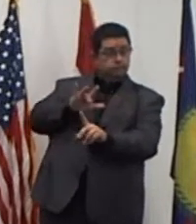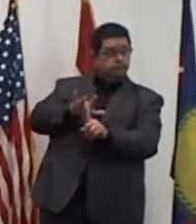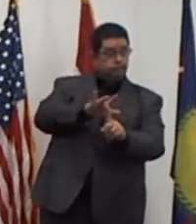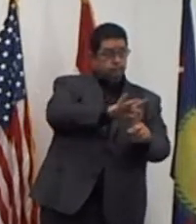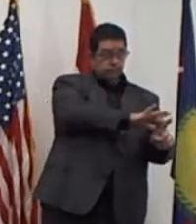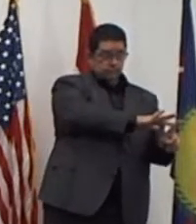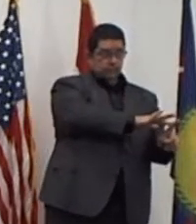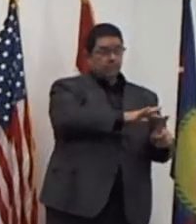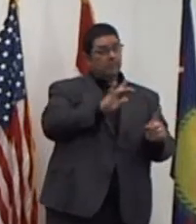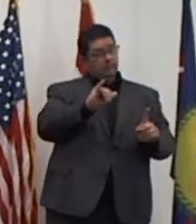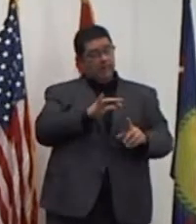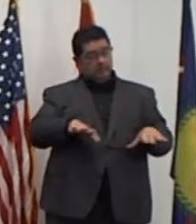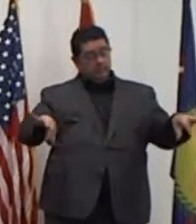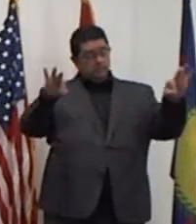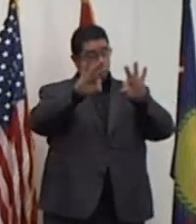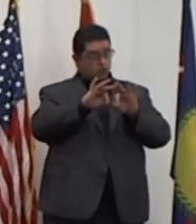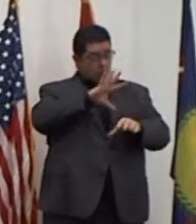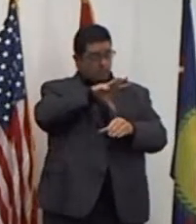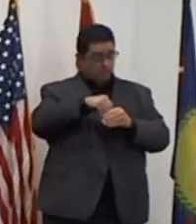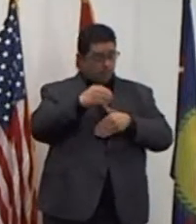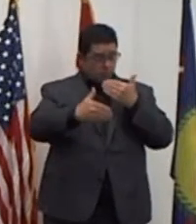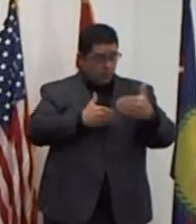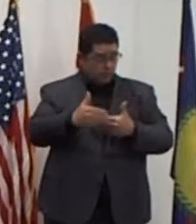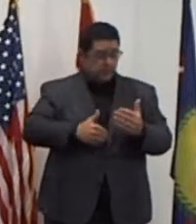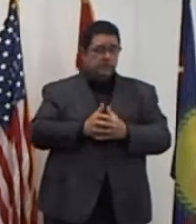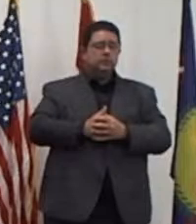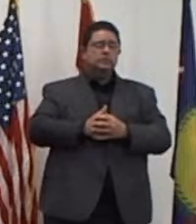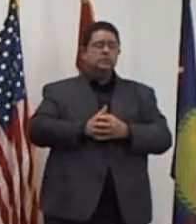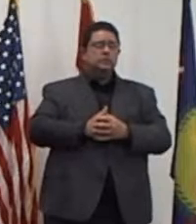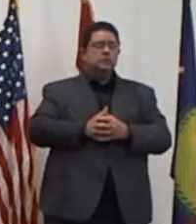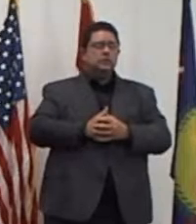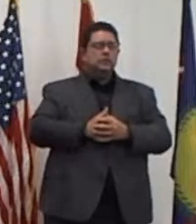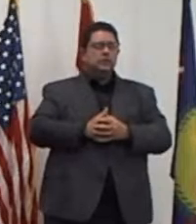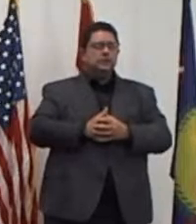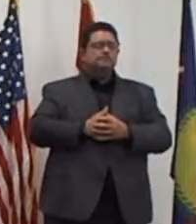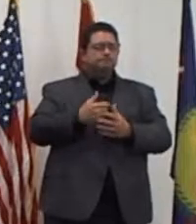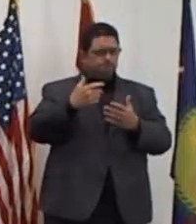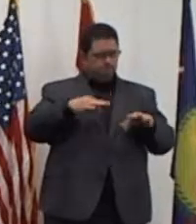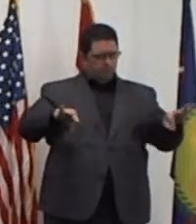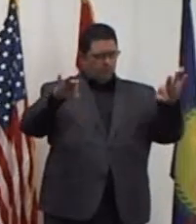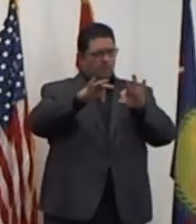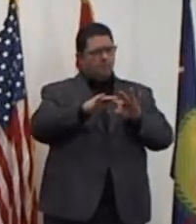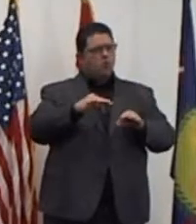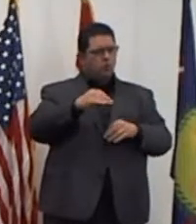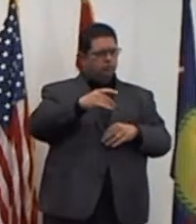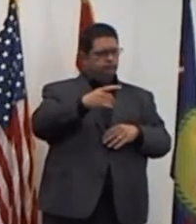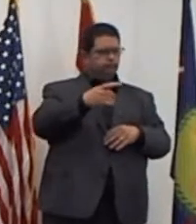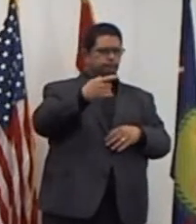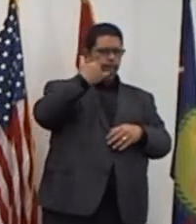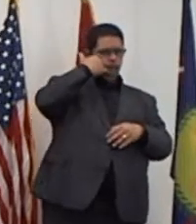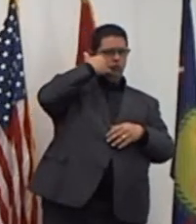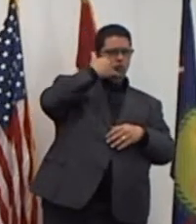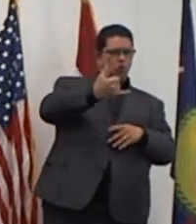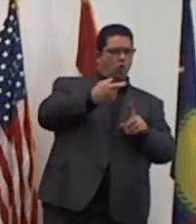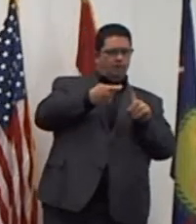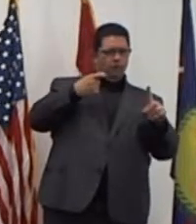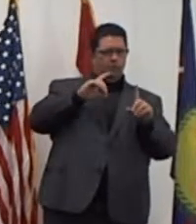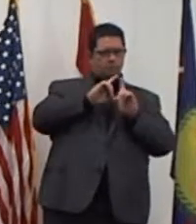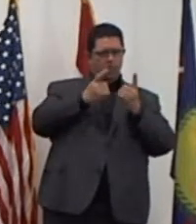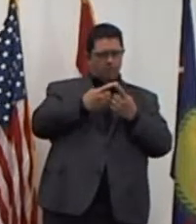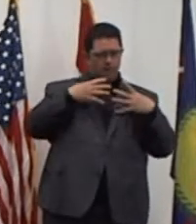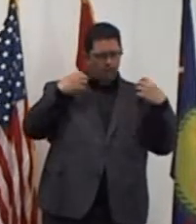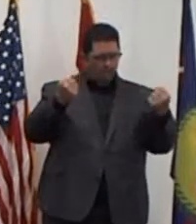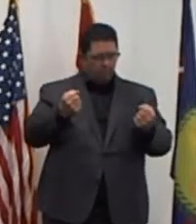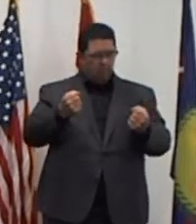process. It's important that if you get a call from someone, from a Department of Health, from our county or a neighboring